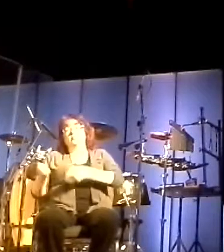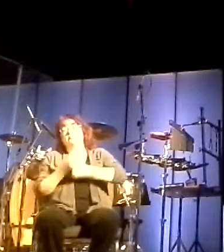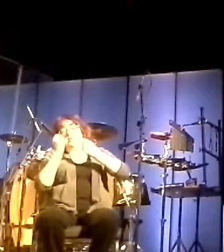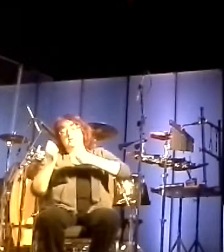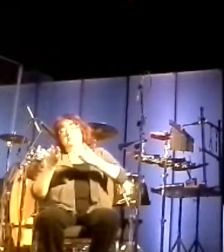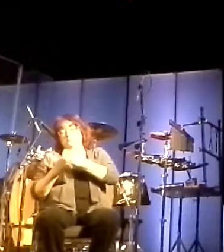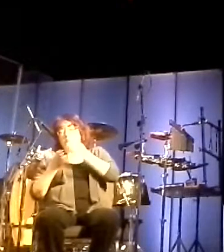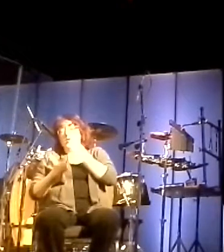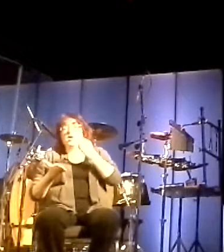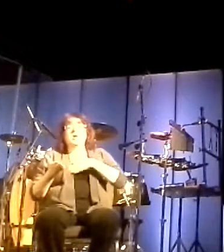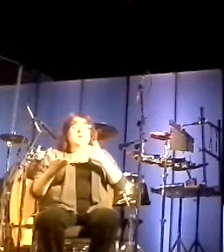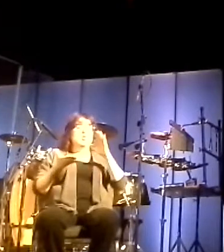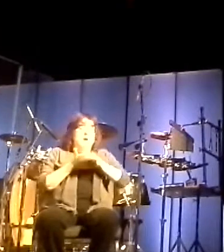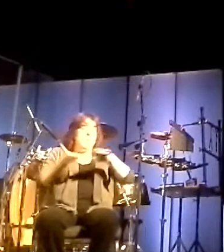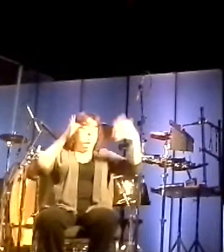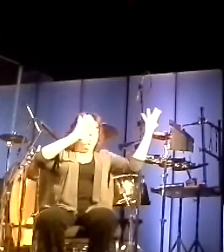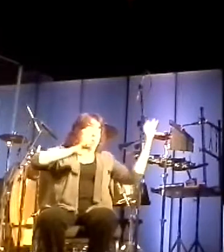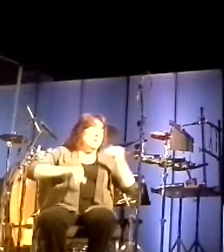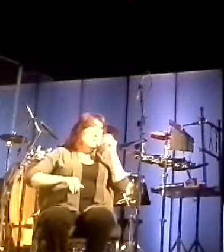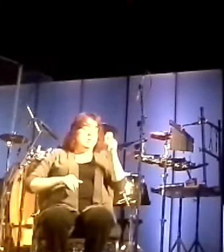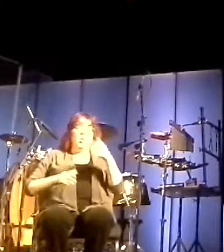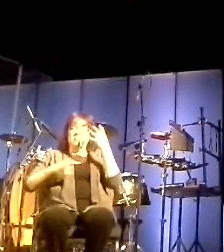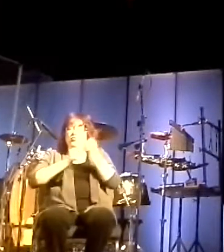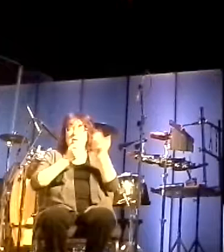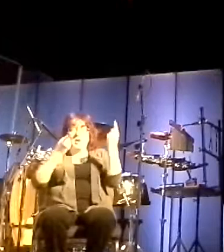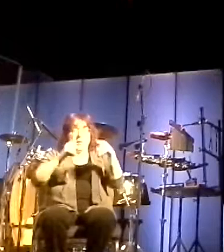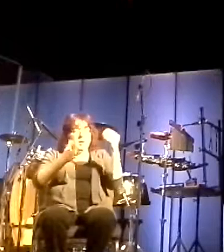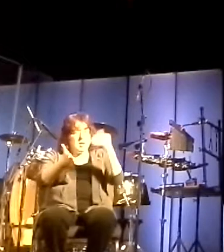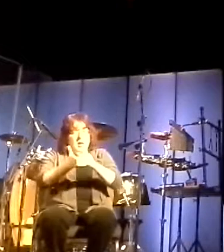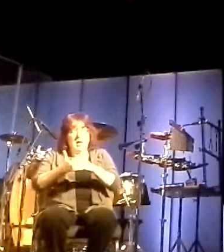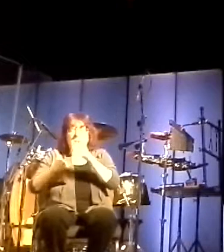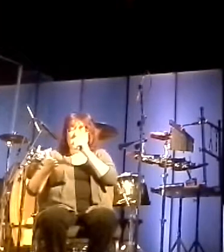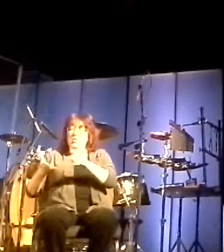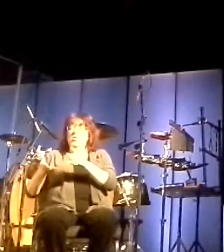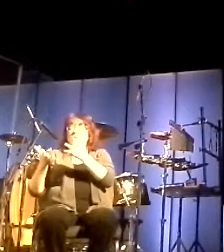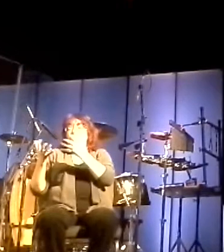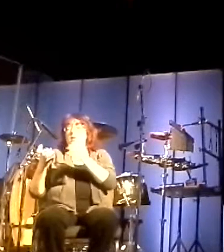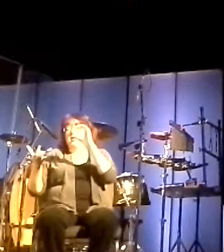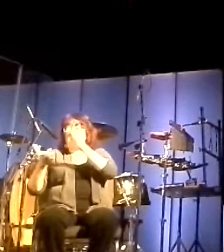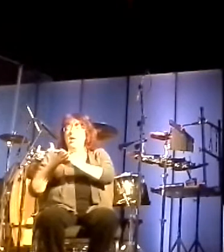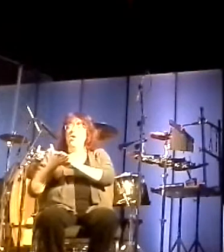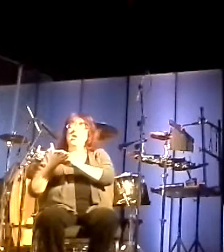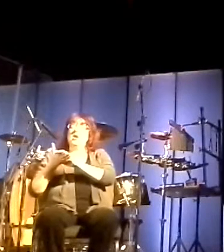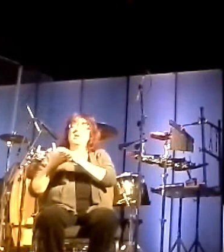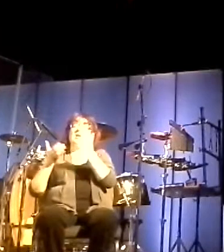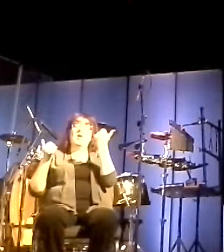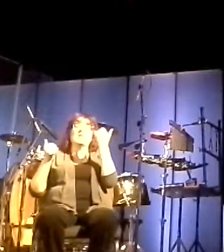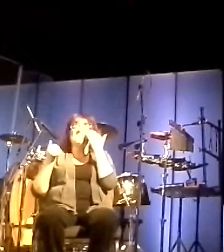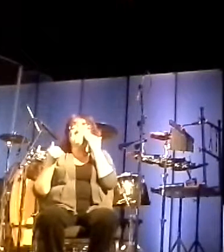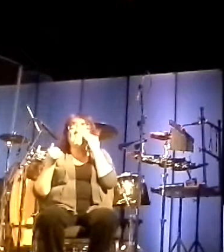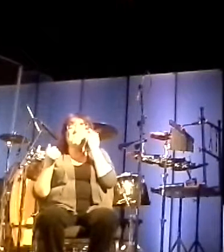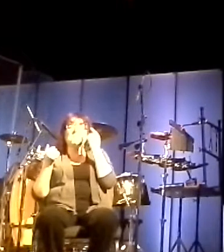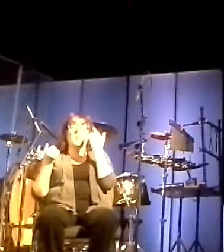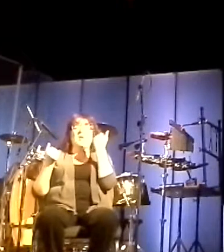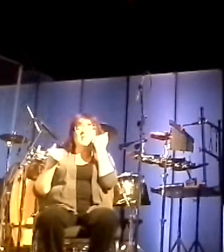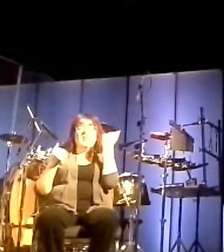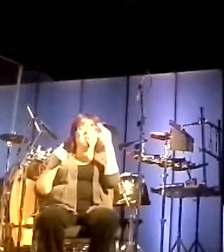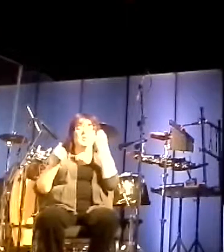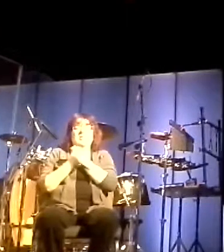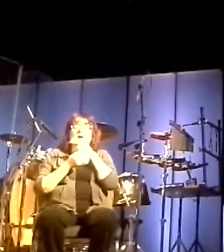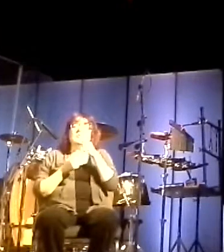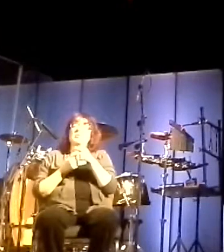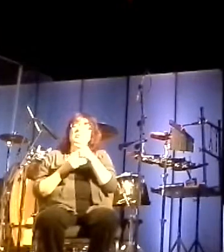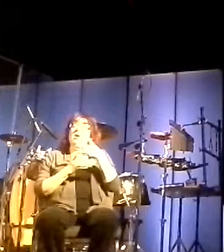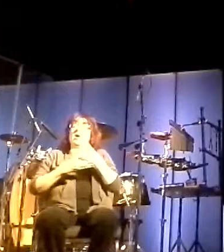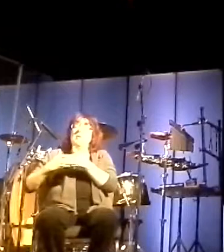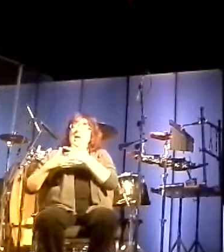out? Have you ever jacked up your marriage so bad you didn't know if trust would ever happen again? Have you ever longed to be married and wondered if anyone will ever love you? Have you ever had a